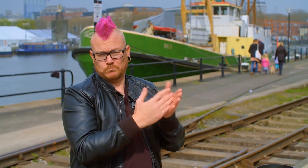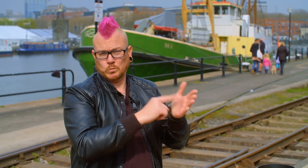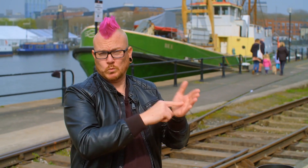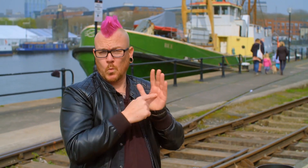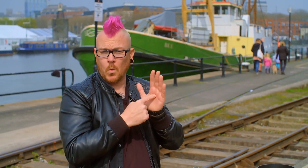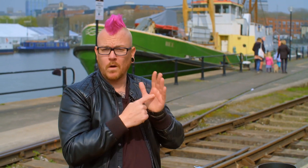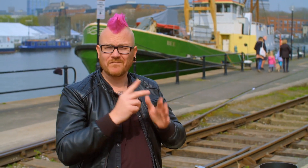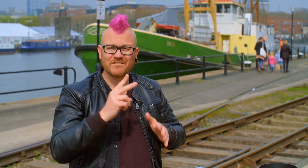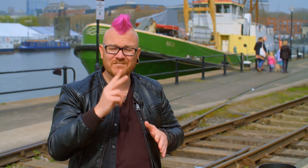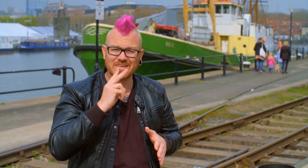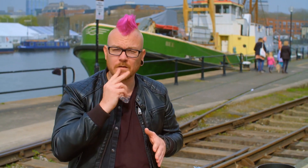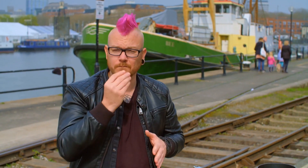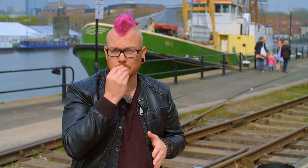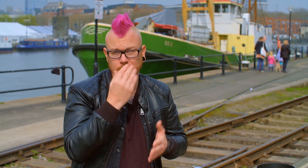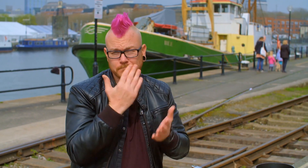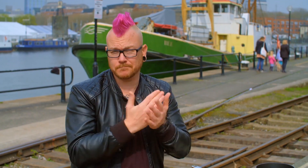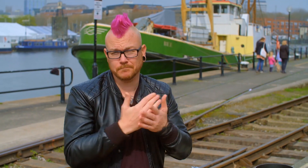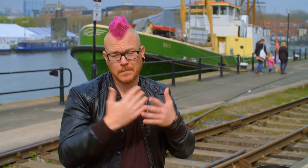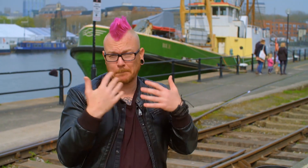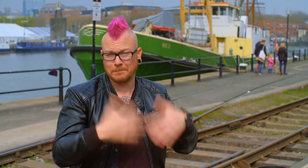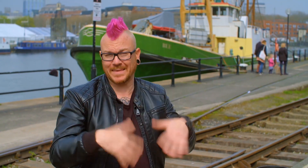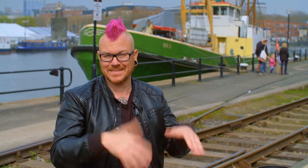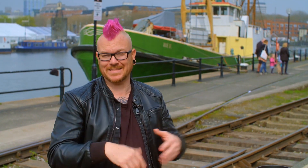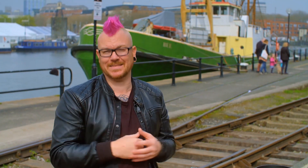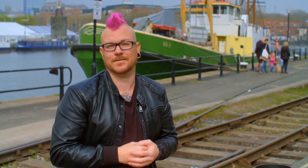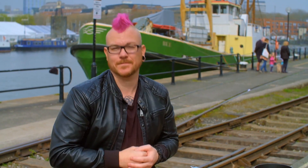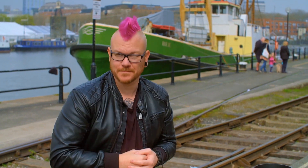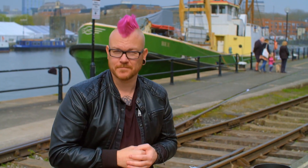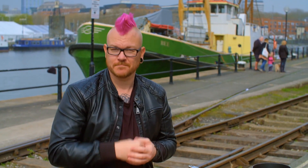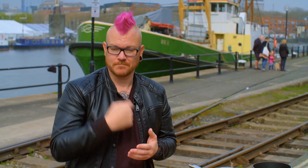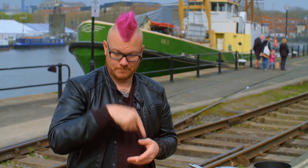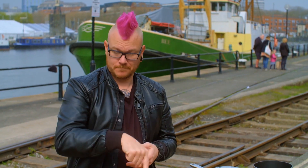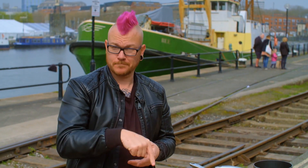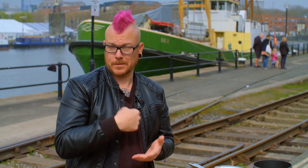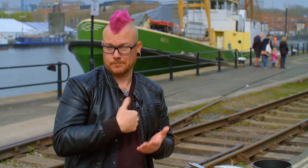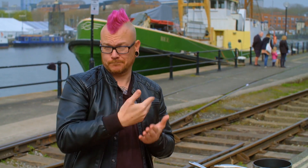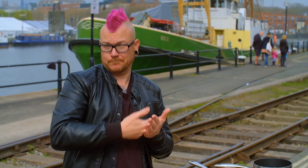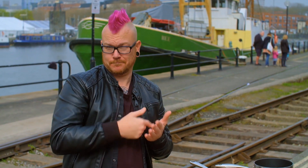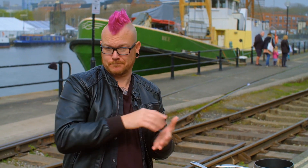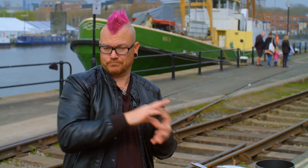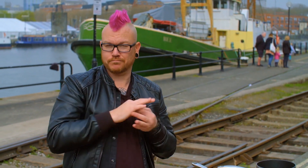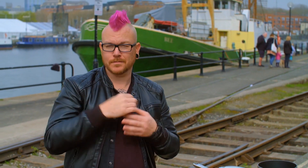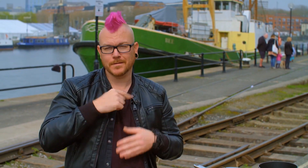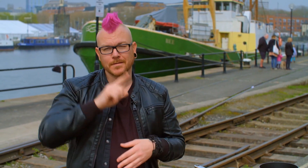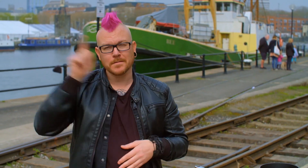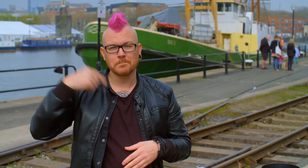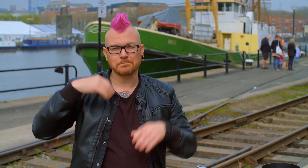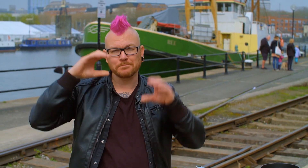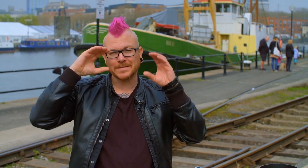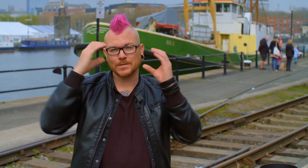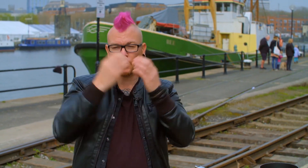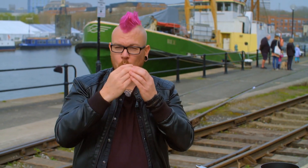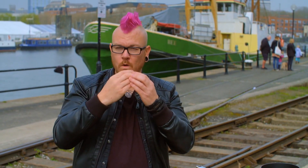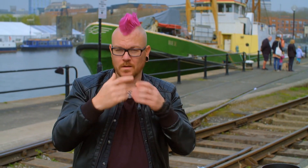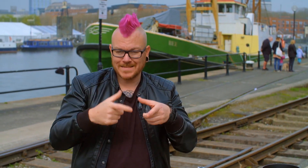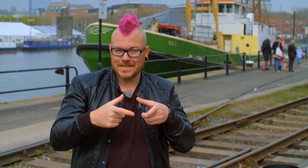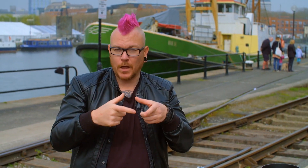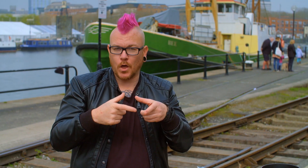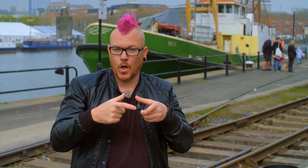Ruth showed us that vegan food can be amazing. My recipe is inspired by a trip I made to Mexico and